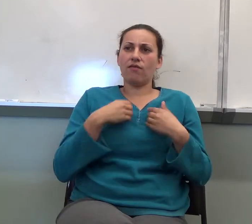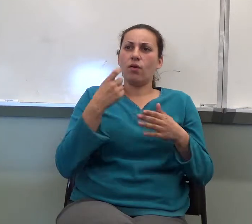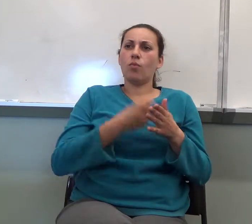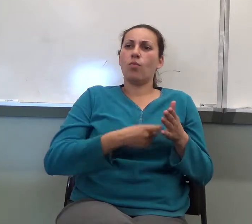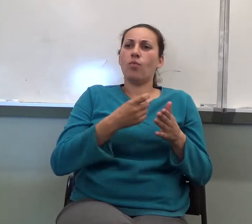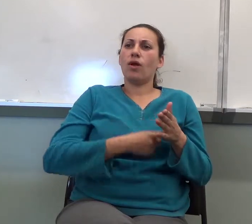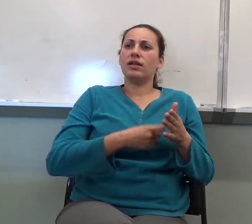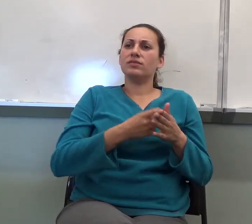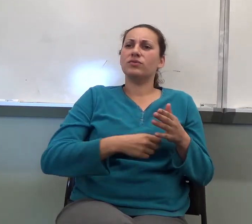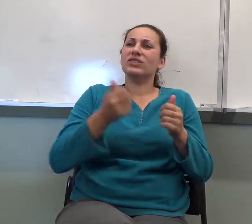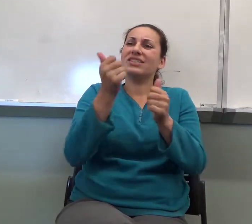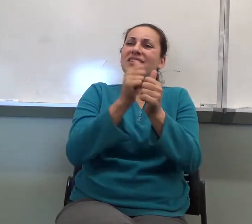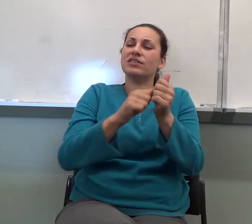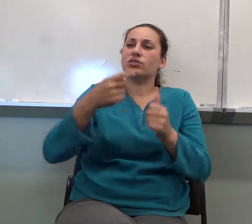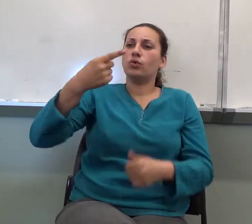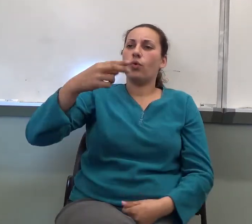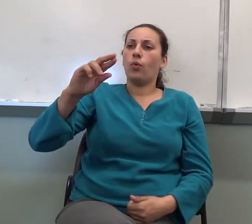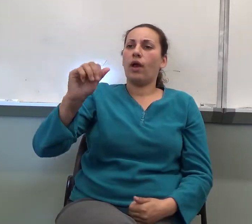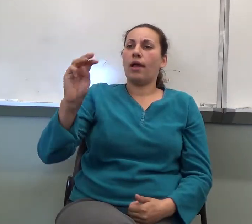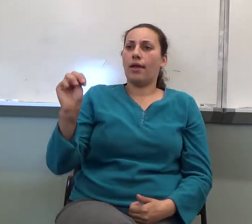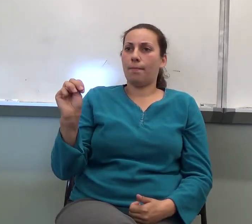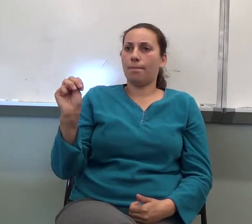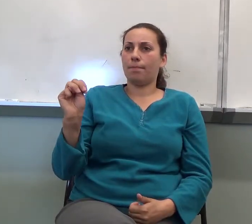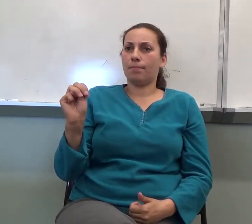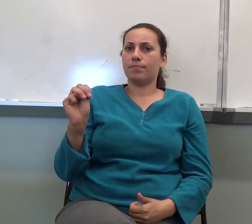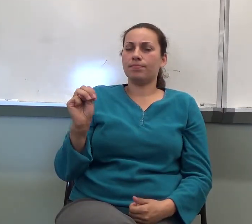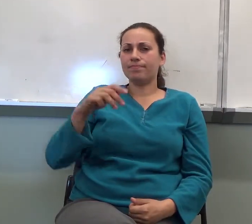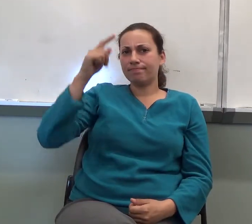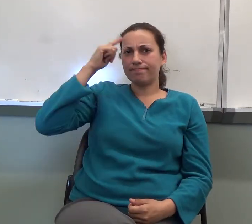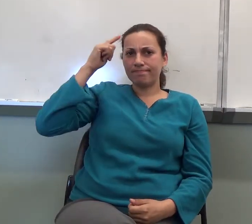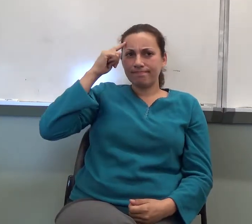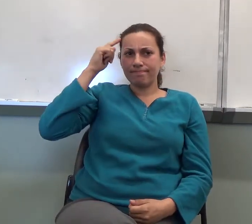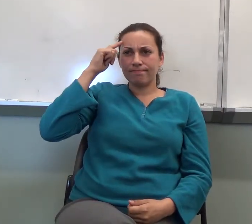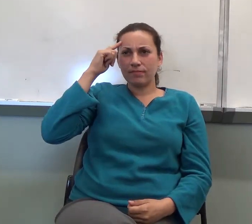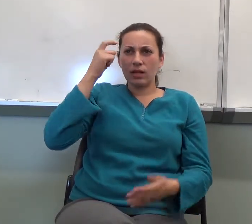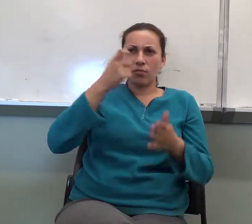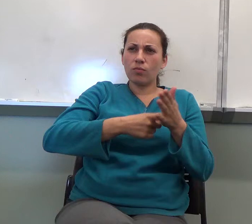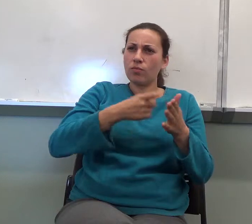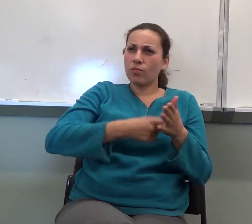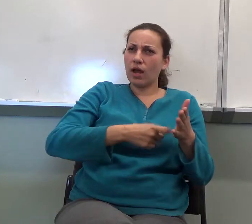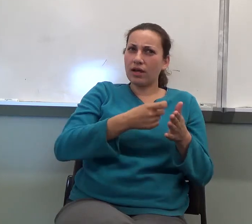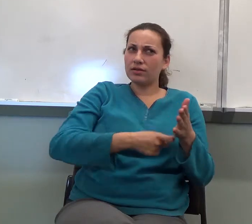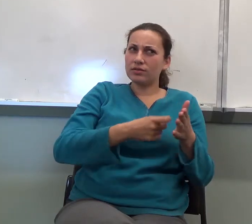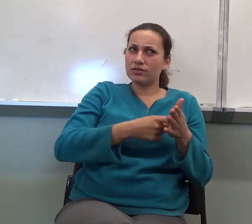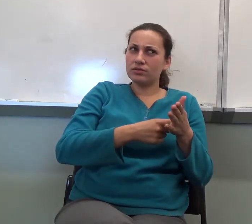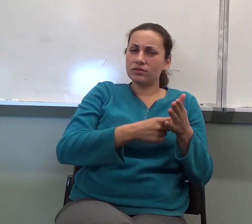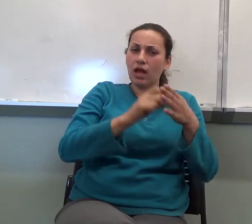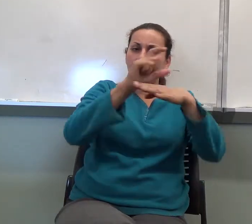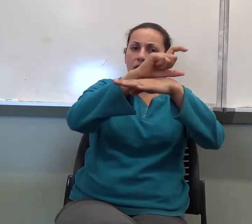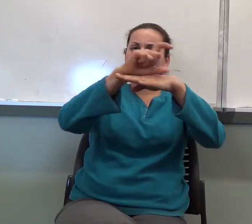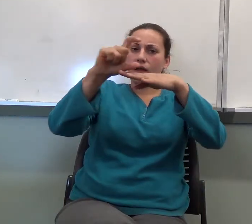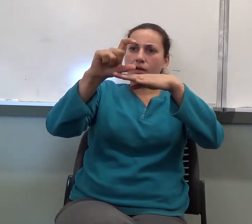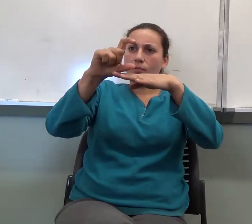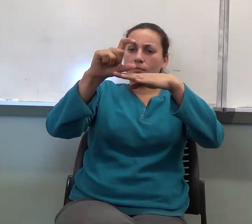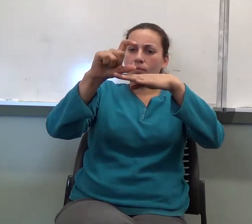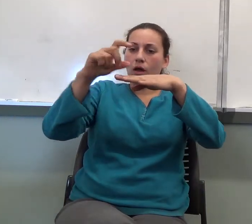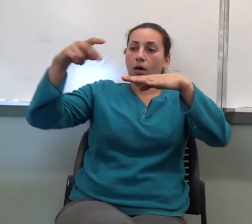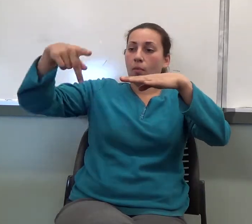gram. Now, all right, just think about that for a minute. Price would have to be on the top. Per is the division bar for a fraction,